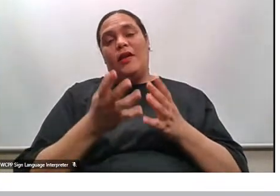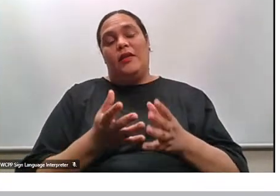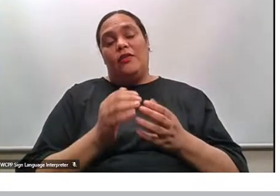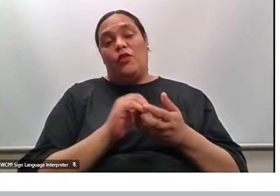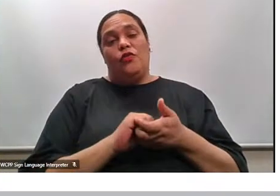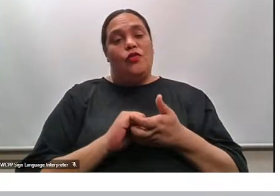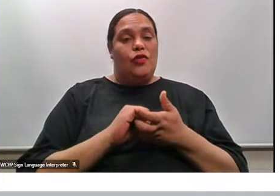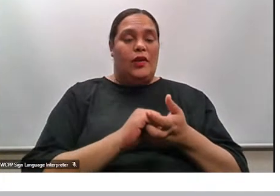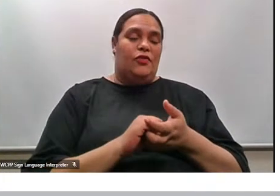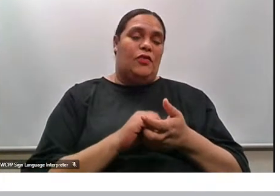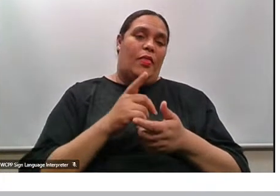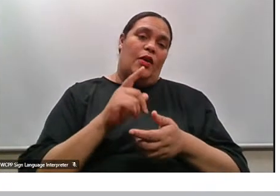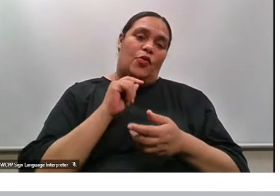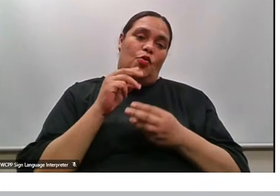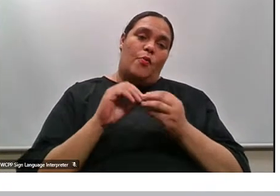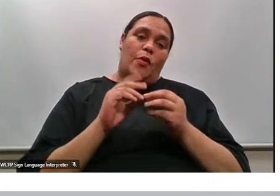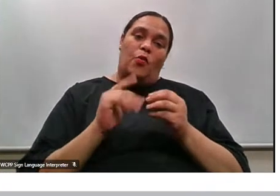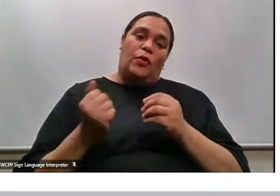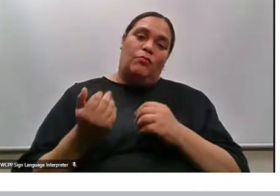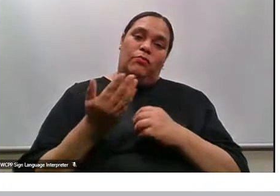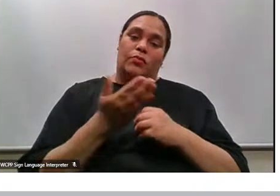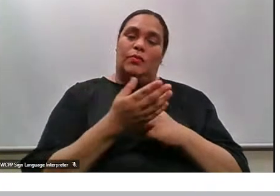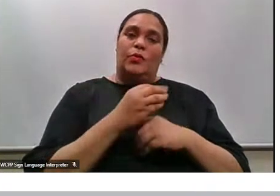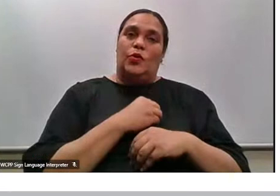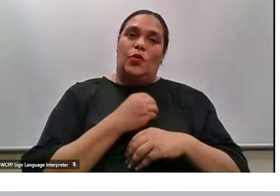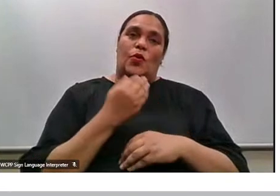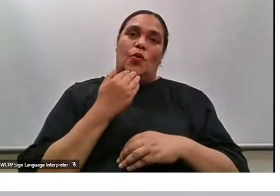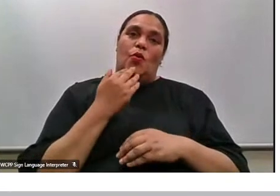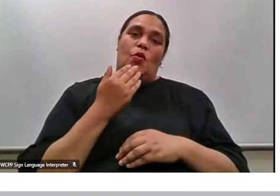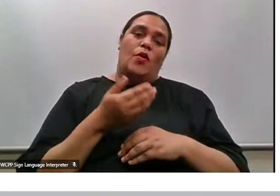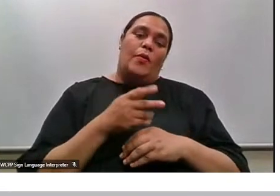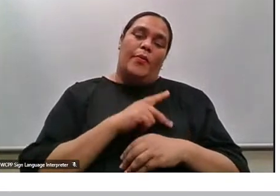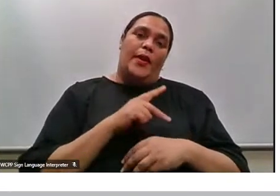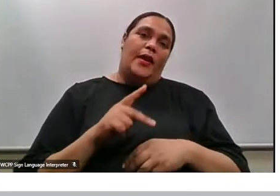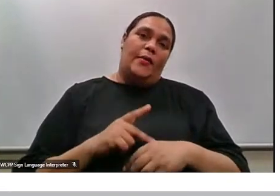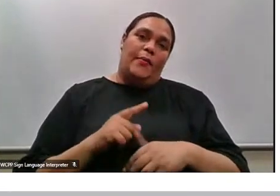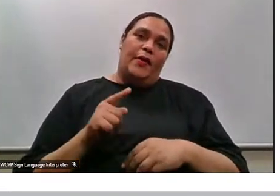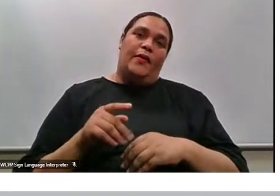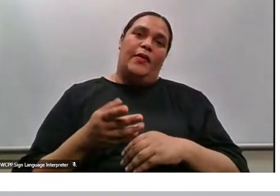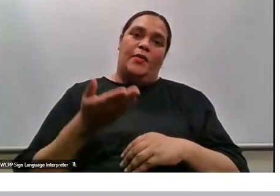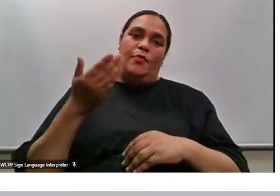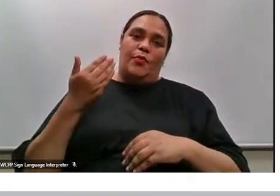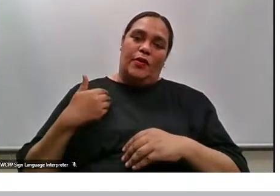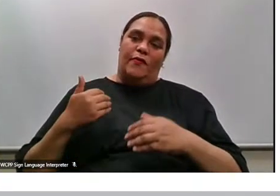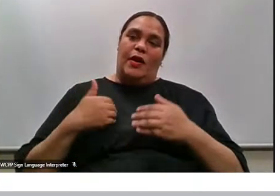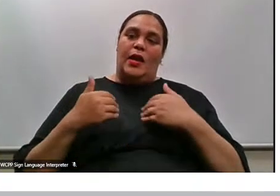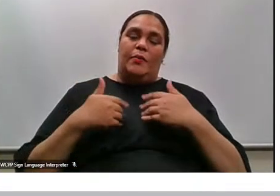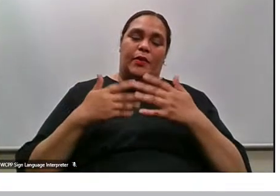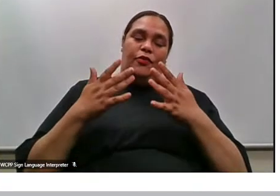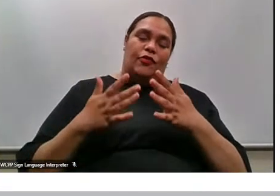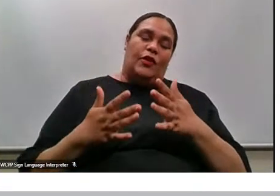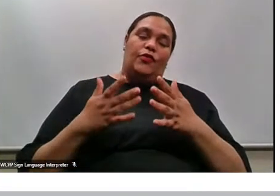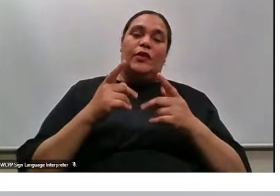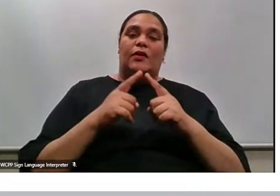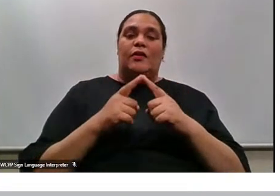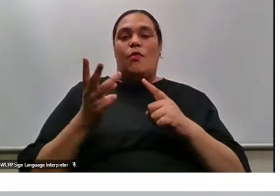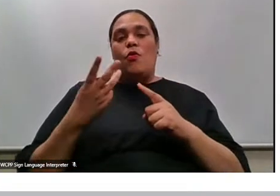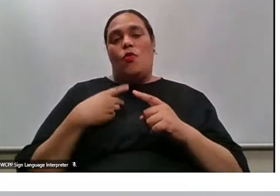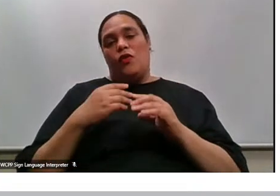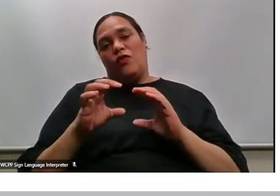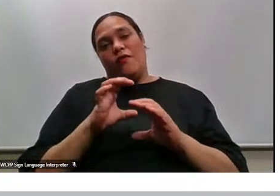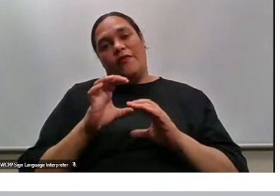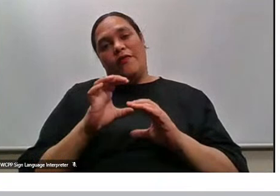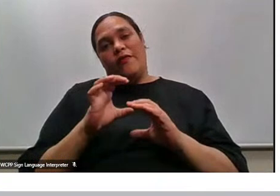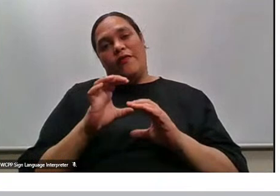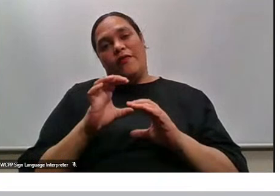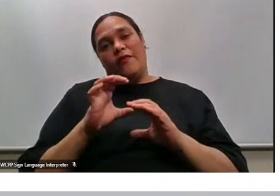would have actually made a submission to the premier in the previous administration. And there was a conversation that